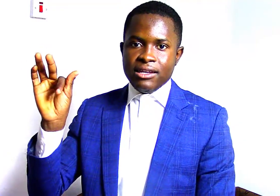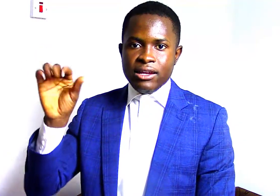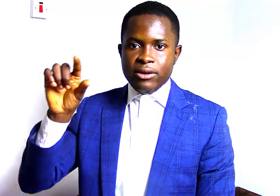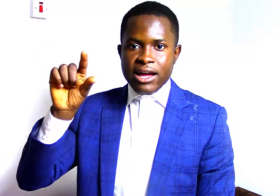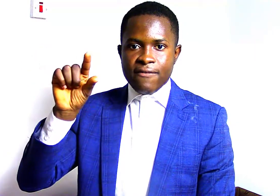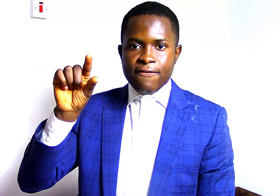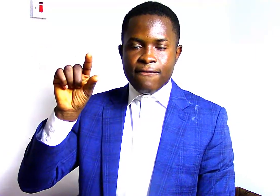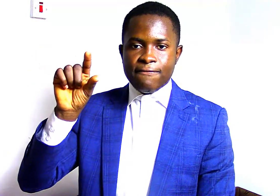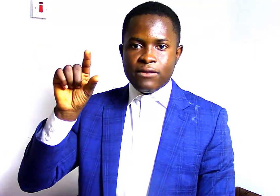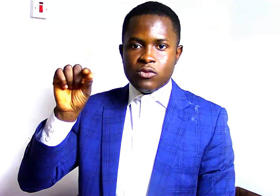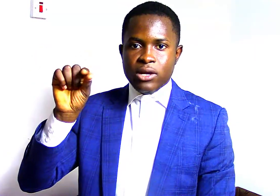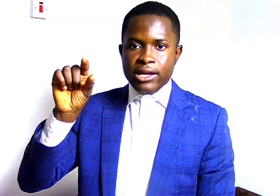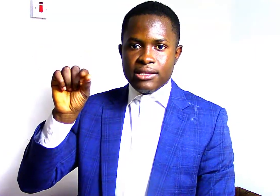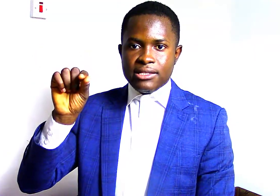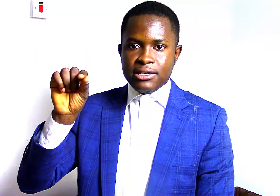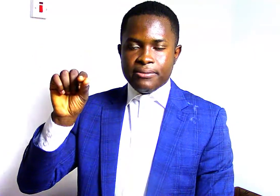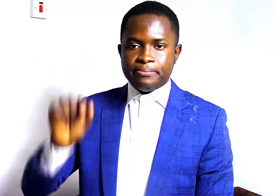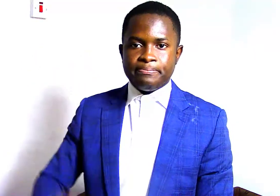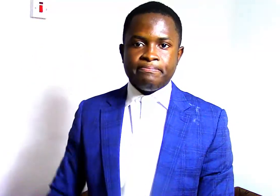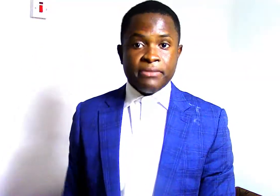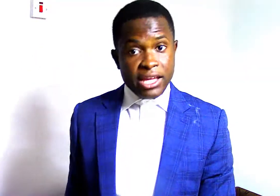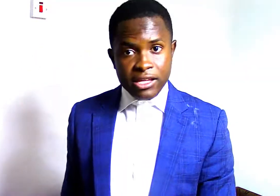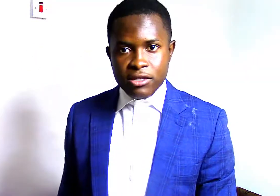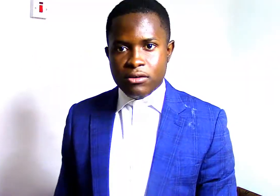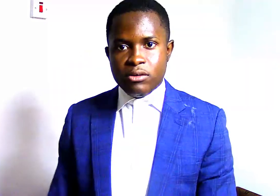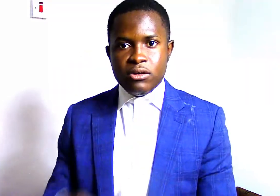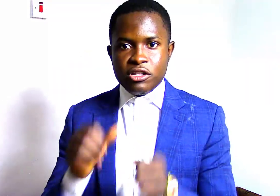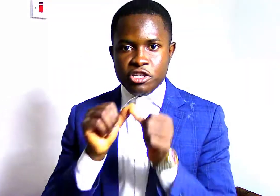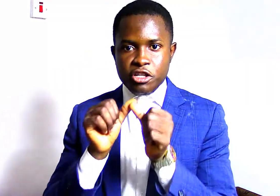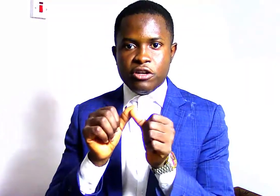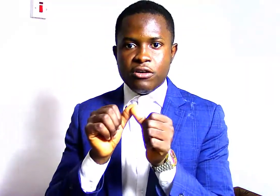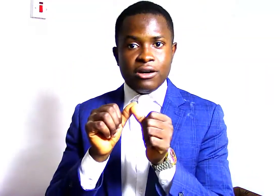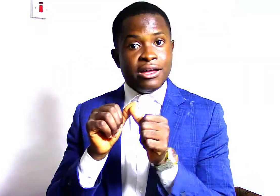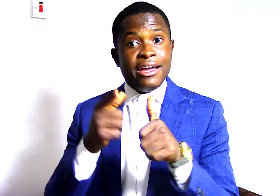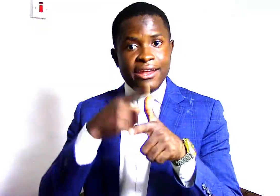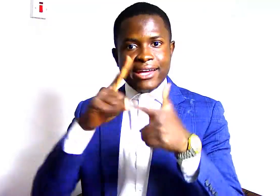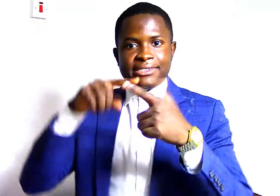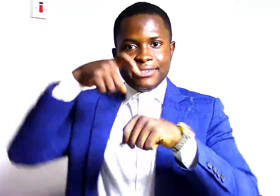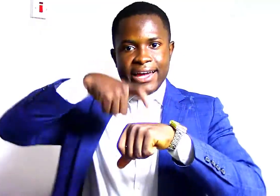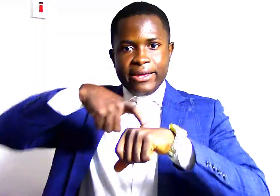we have 20. Thank you. We'll continue next time.